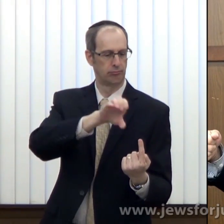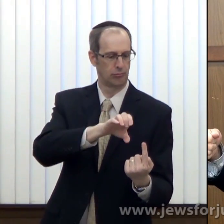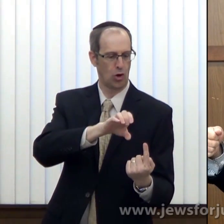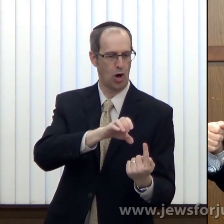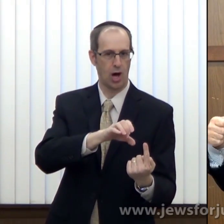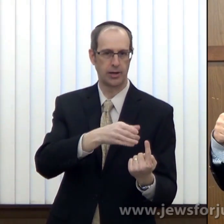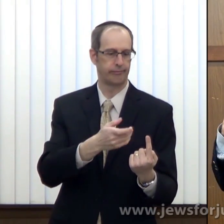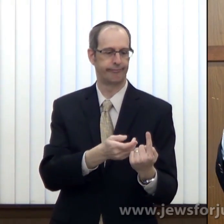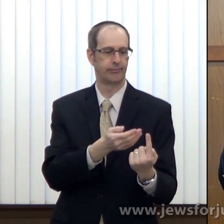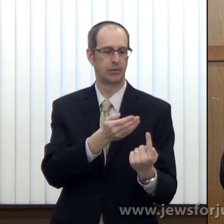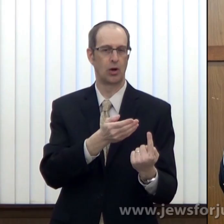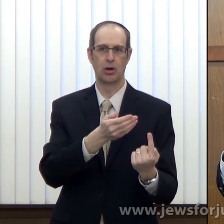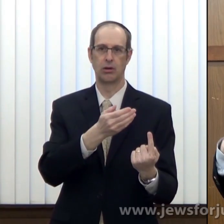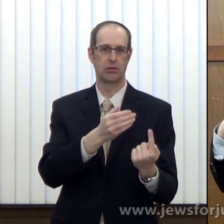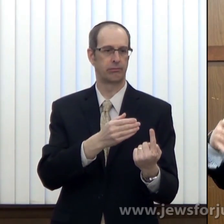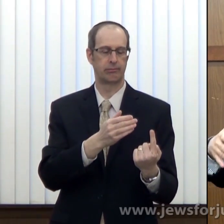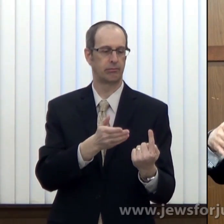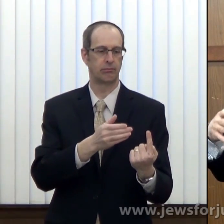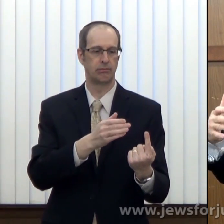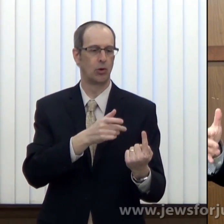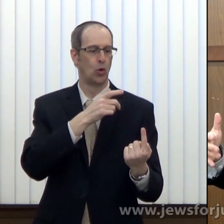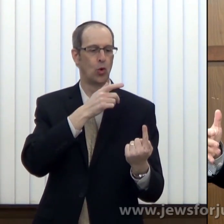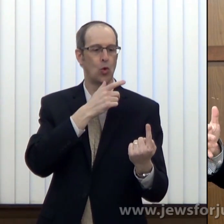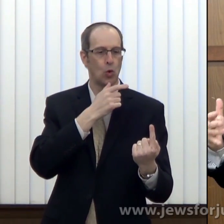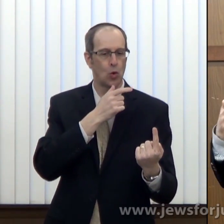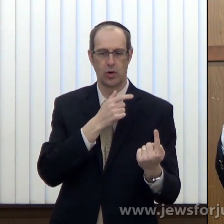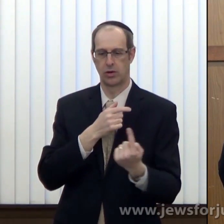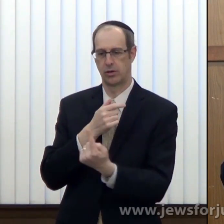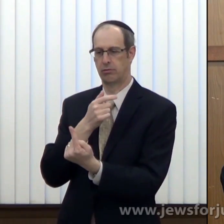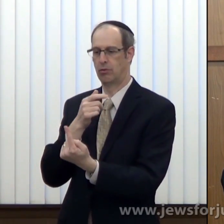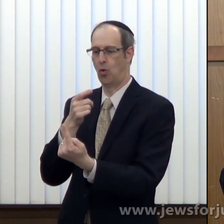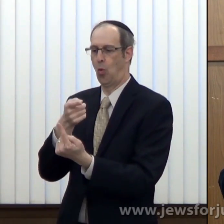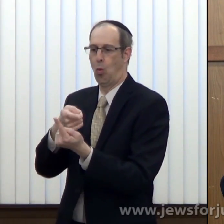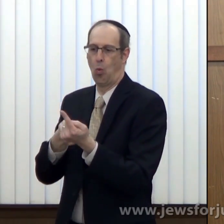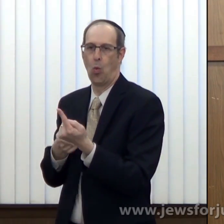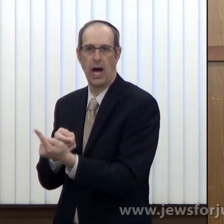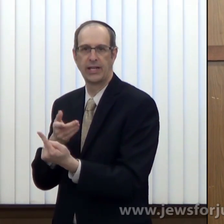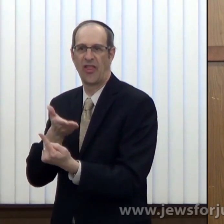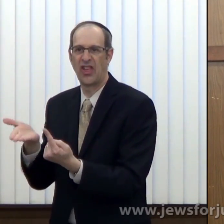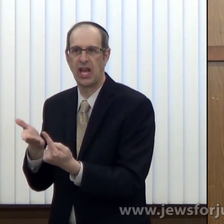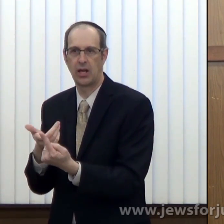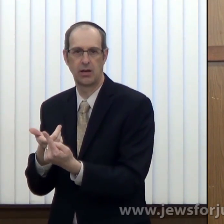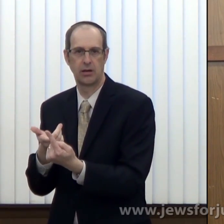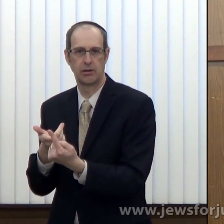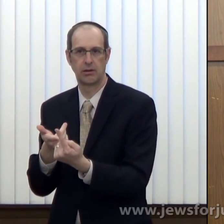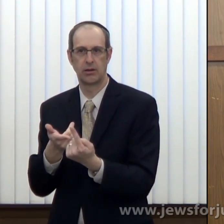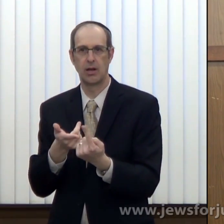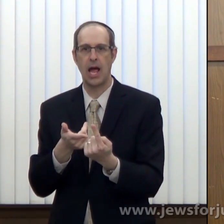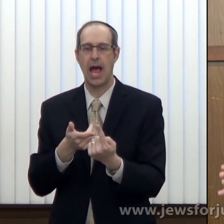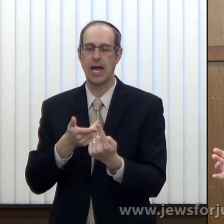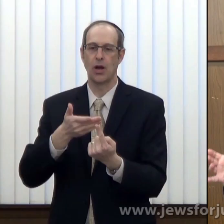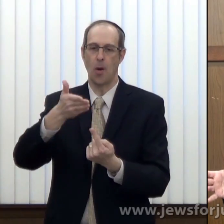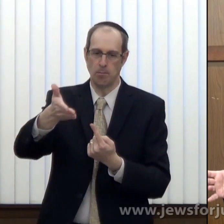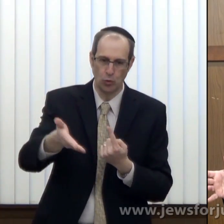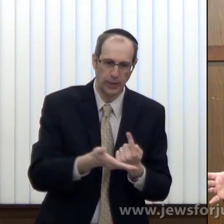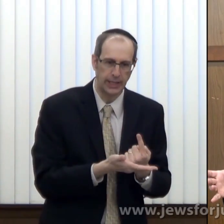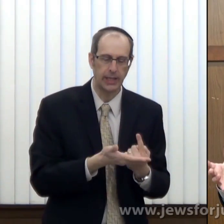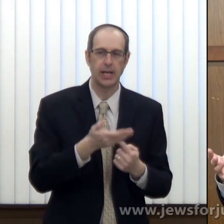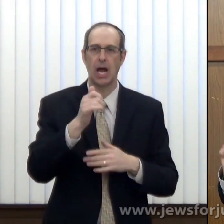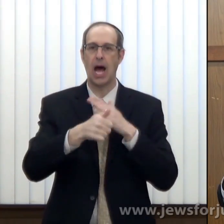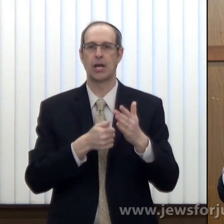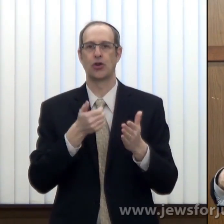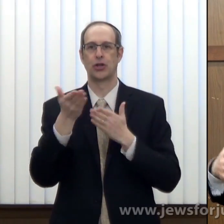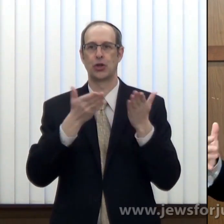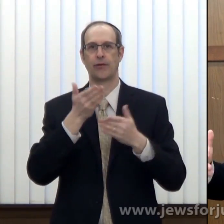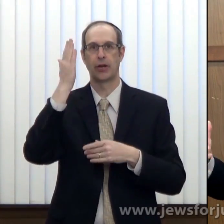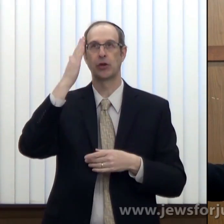something in order to dedicate that person or that thing into the service of God. So for example,